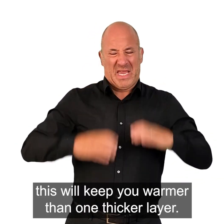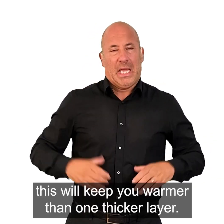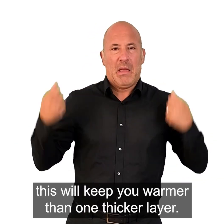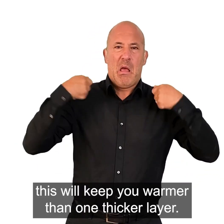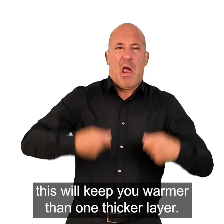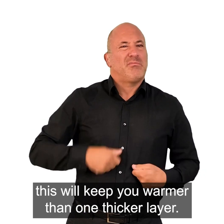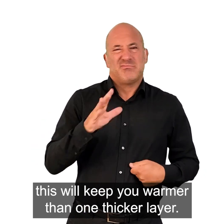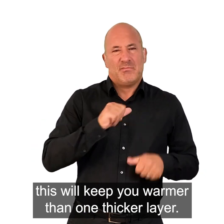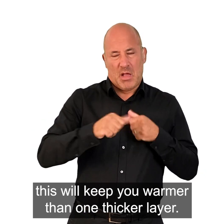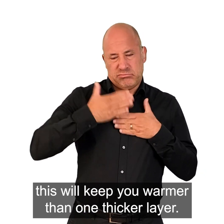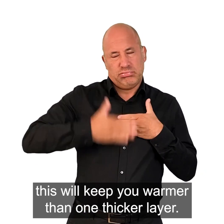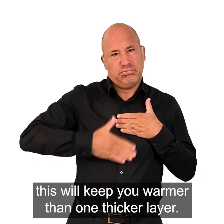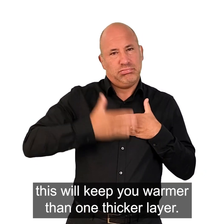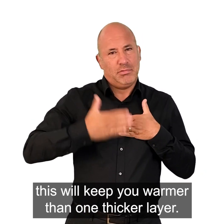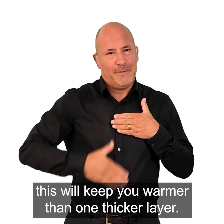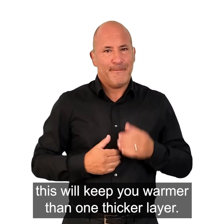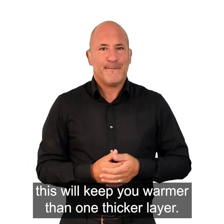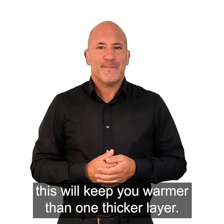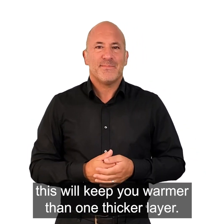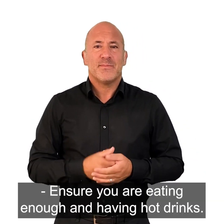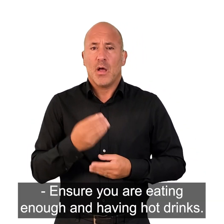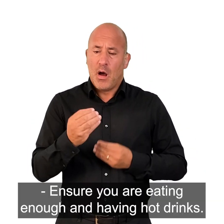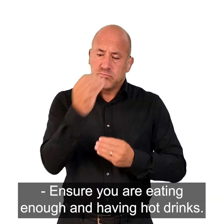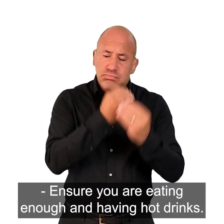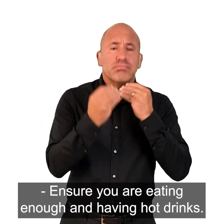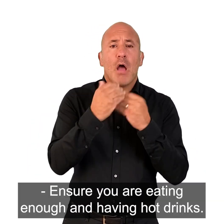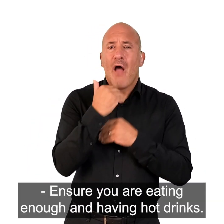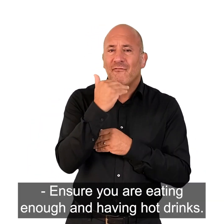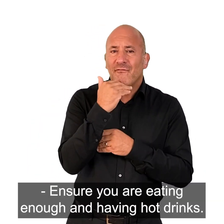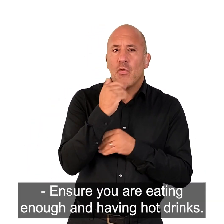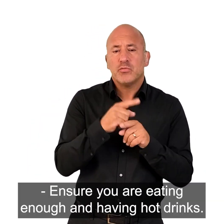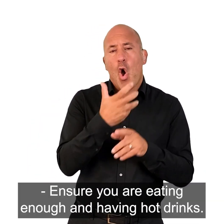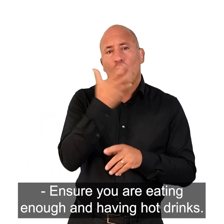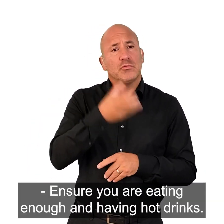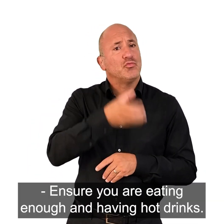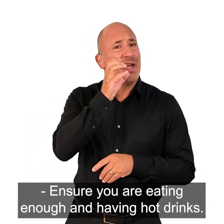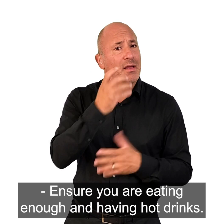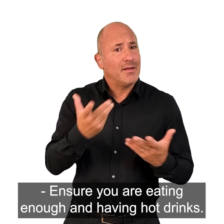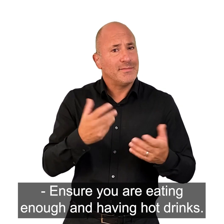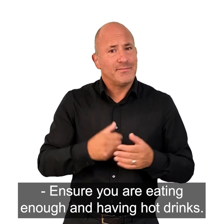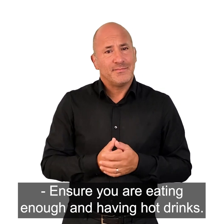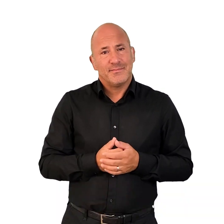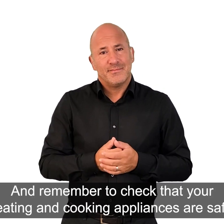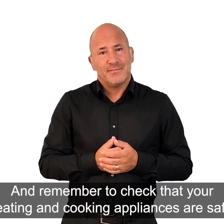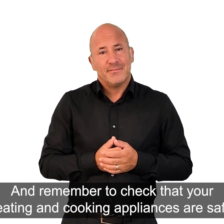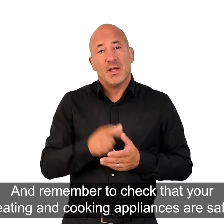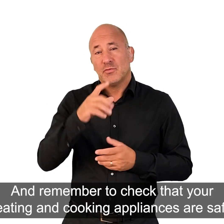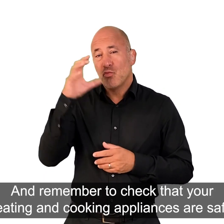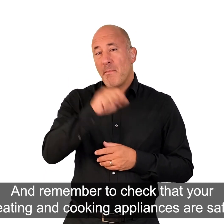This will keep you warmer than one thicker layer. Ensure you are eating enough and having hot drinks.